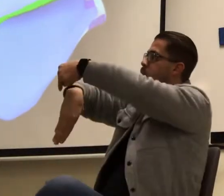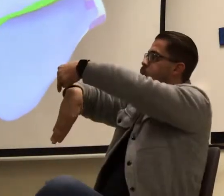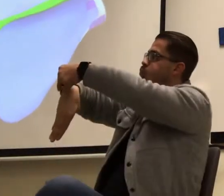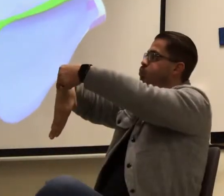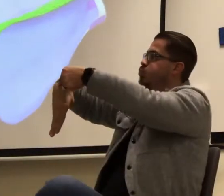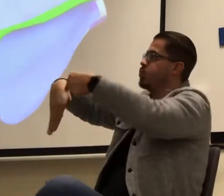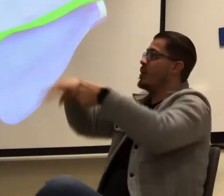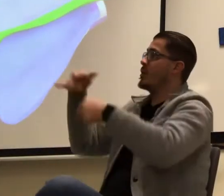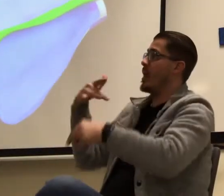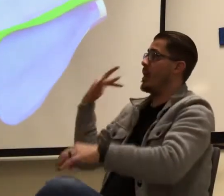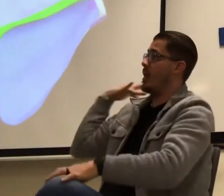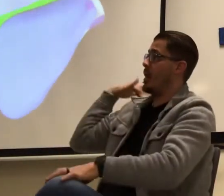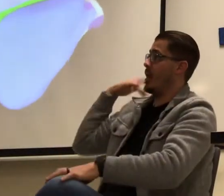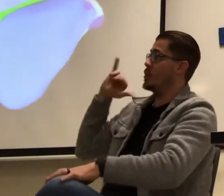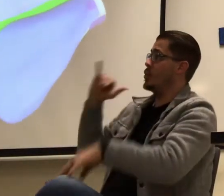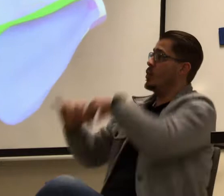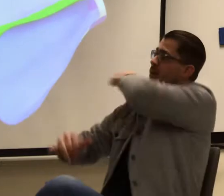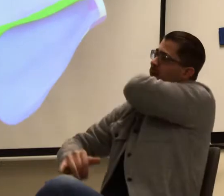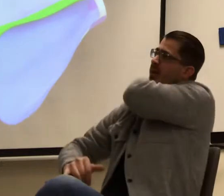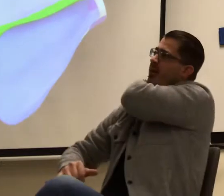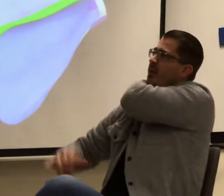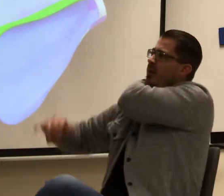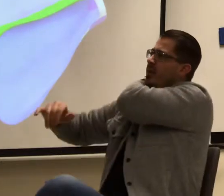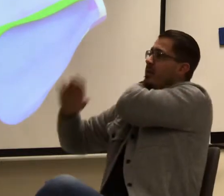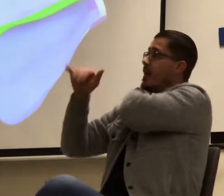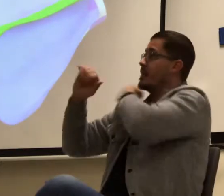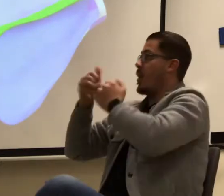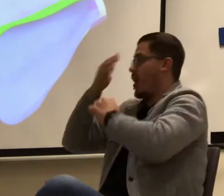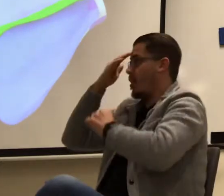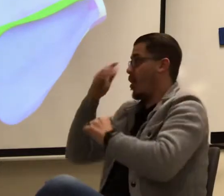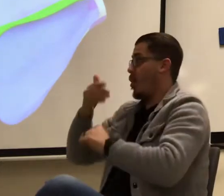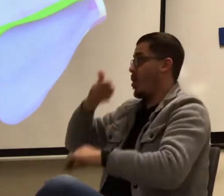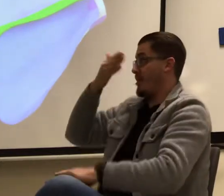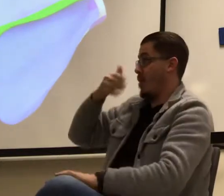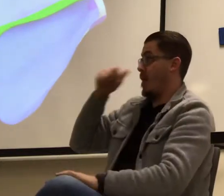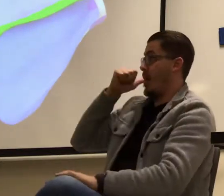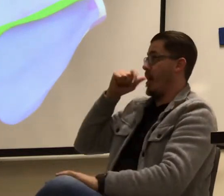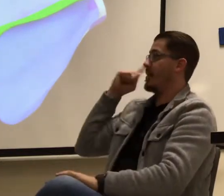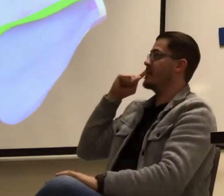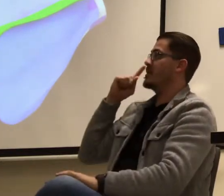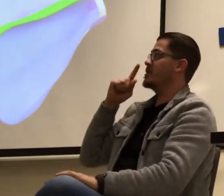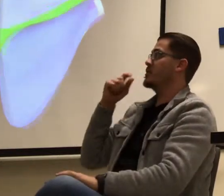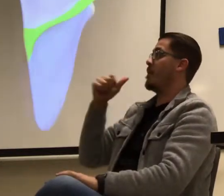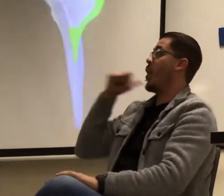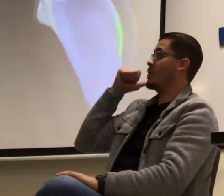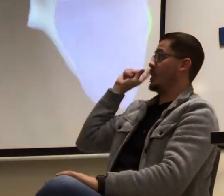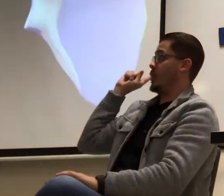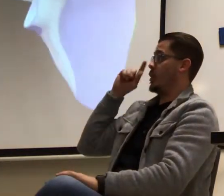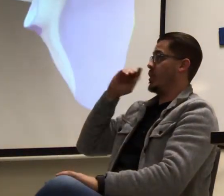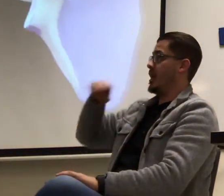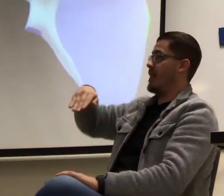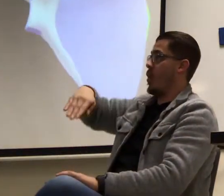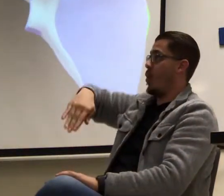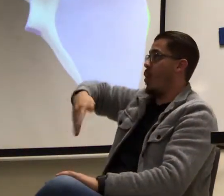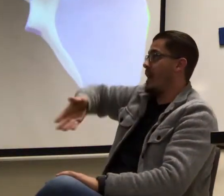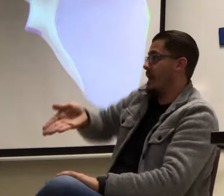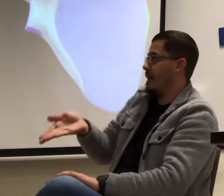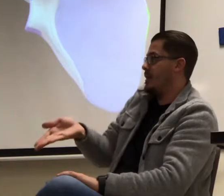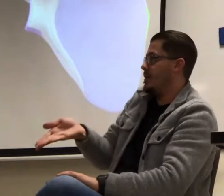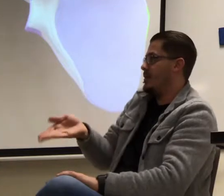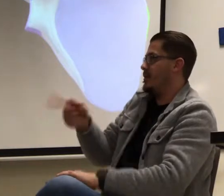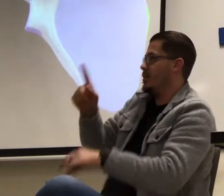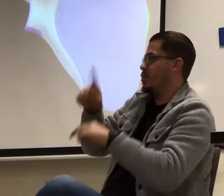You can palpate that too. That's how I tell the front from the back. This is the posterior aspect. When I rotate it around to the front, you don't see